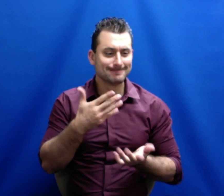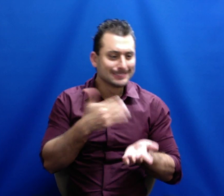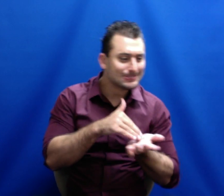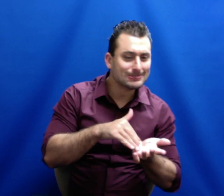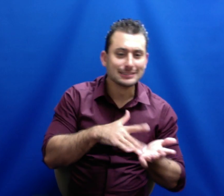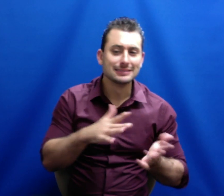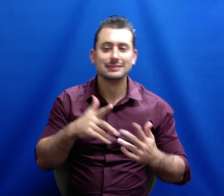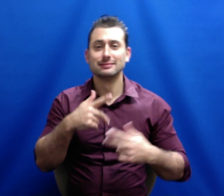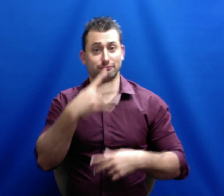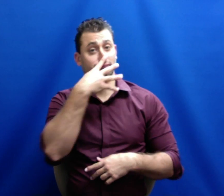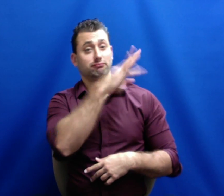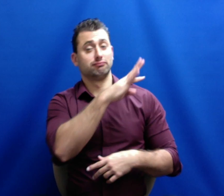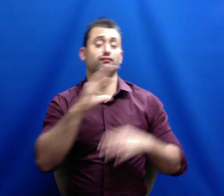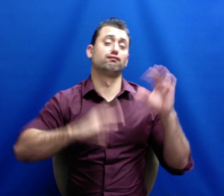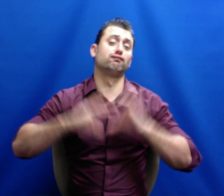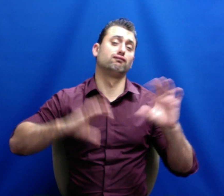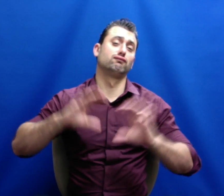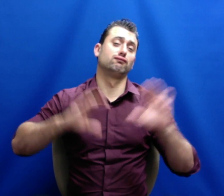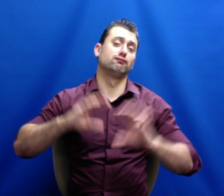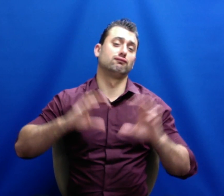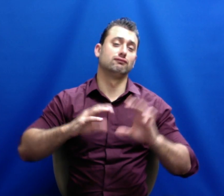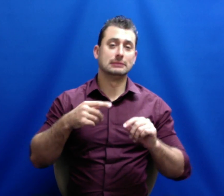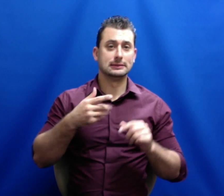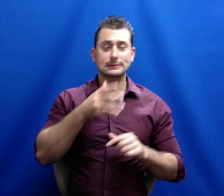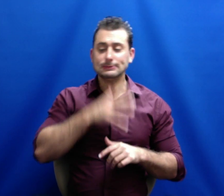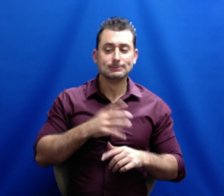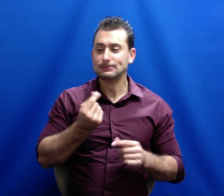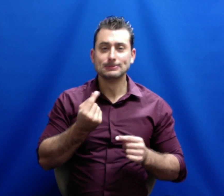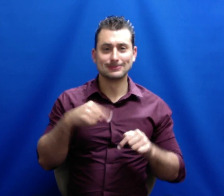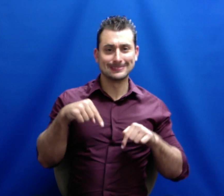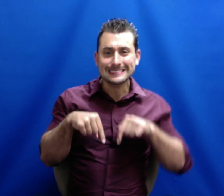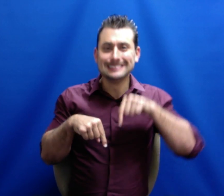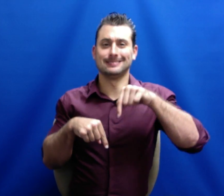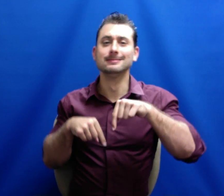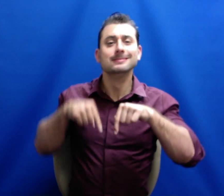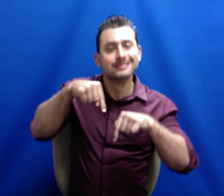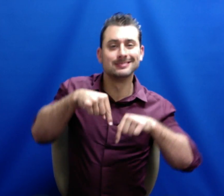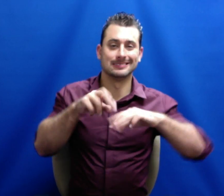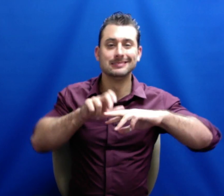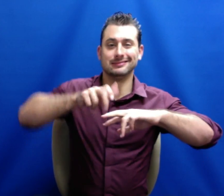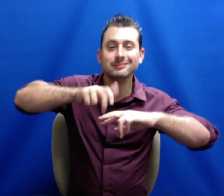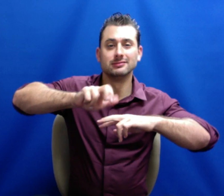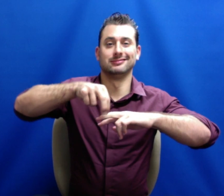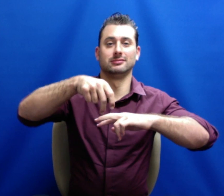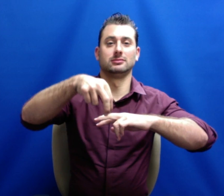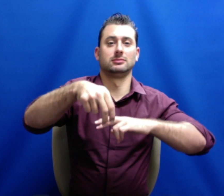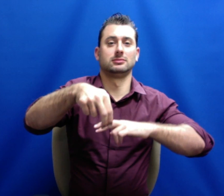a blockage between the two. She couldn't. She tried to say "excuse me." They ignored her. The woman kind of